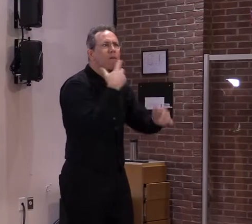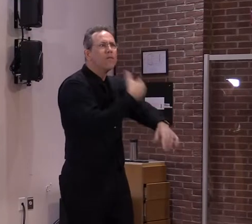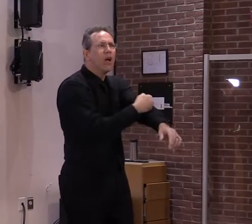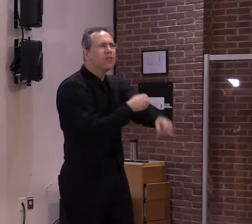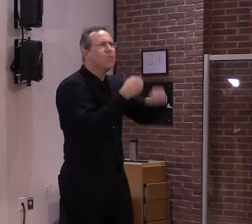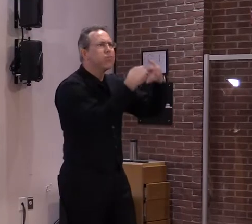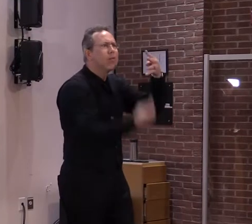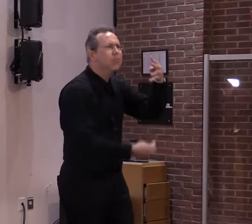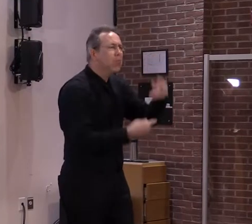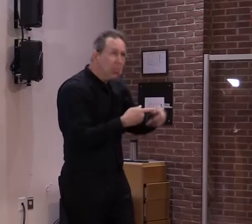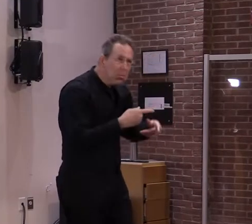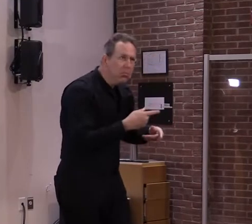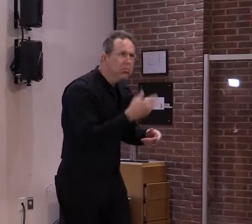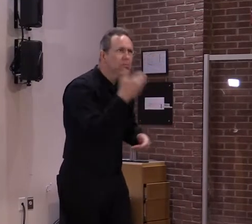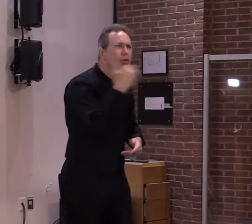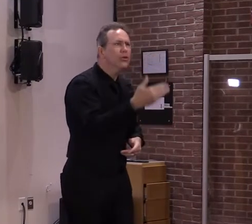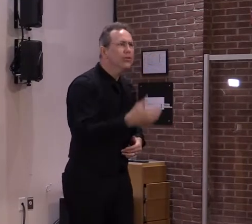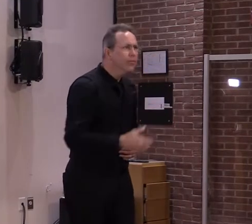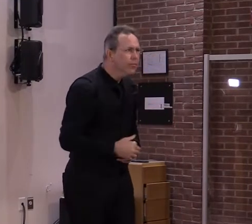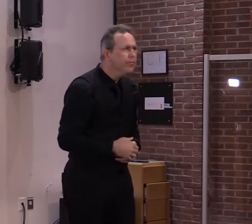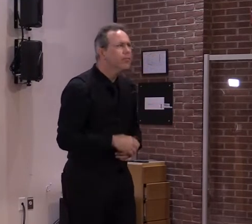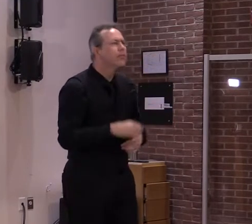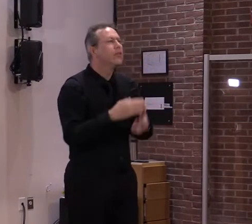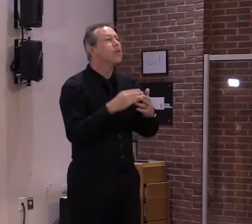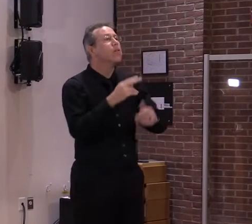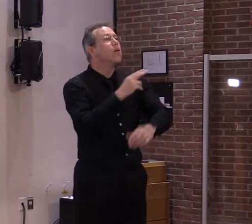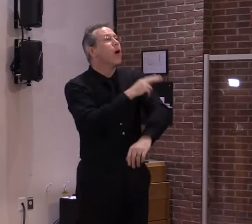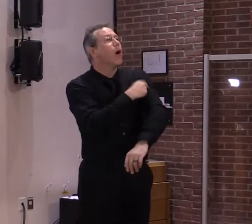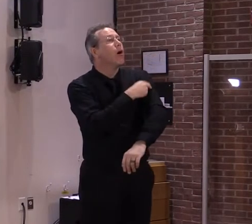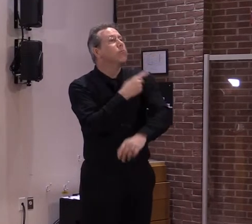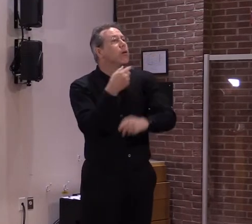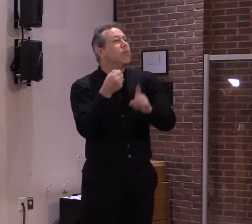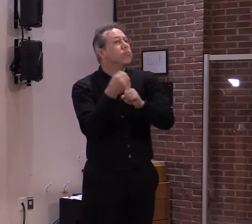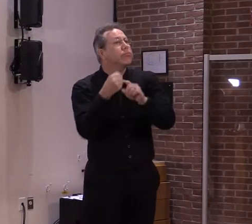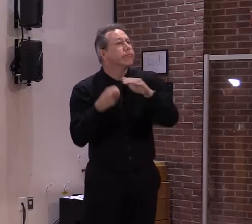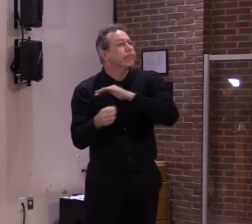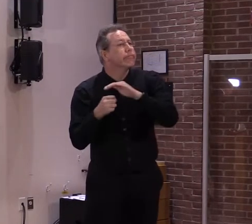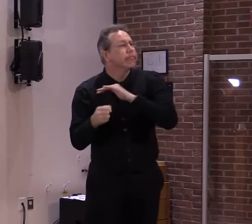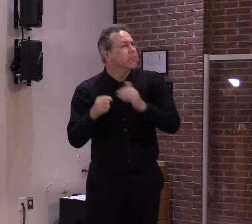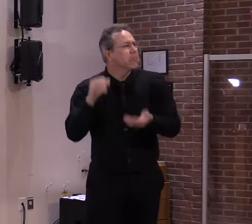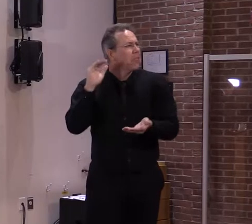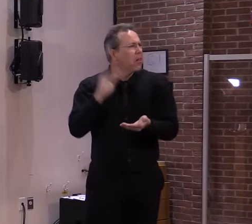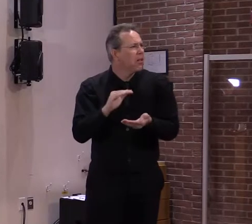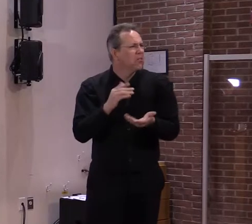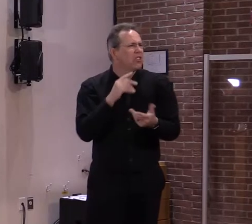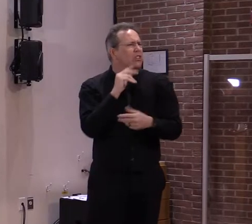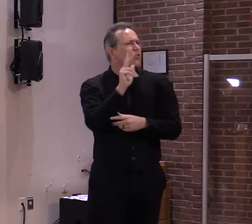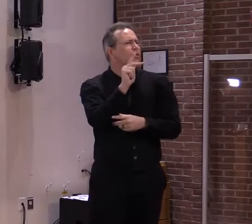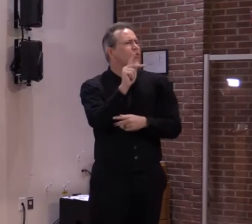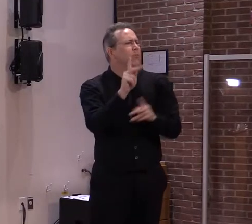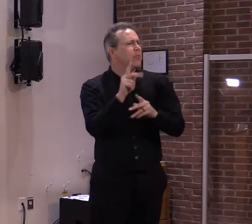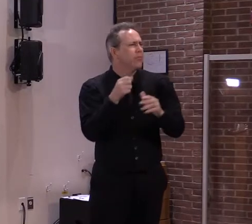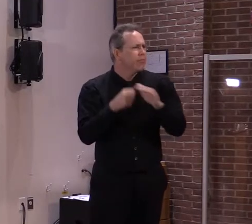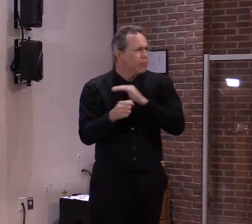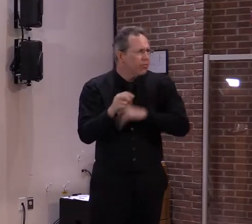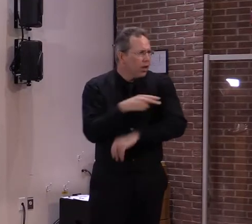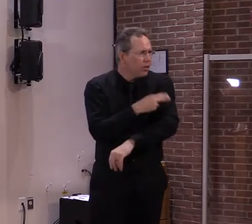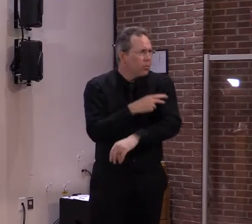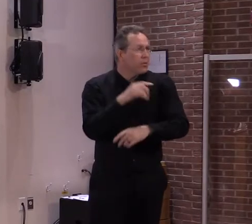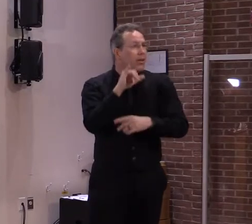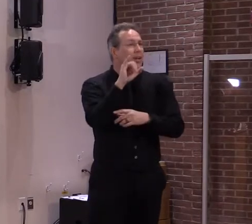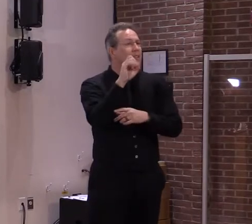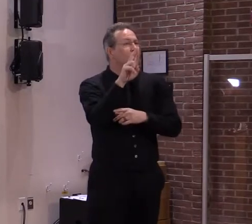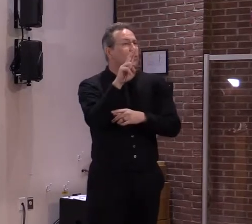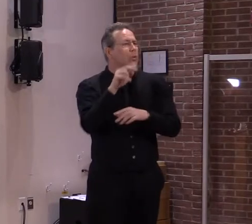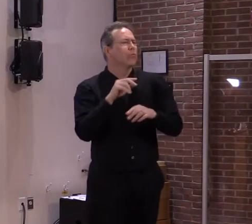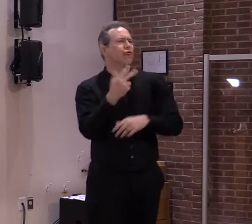generally remain stable with 23 people currently hospitalized and 3 people in the ICU. And finally, deaths have remained